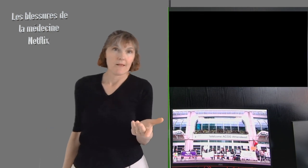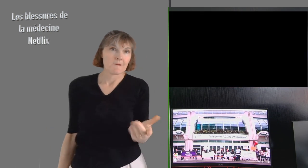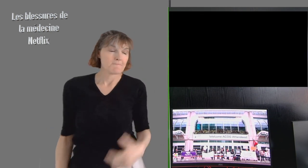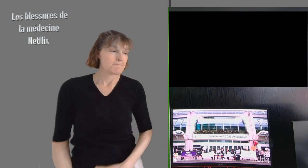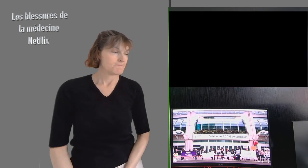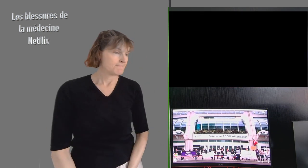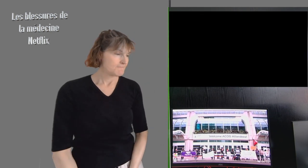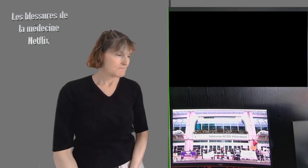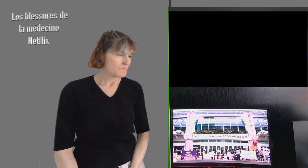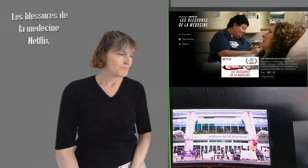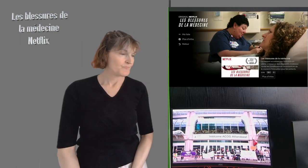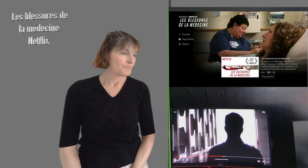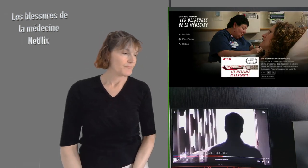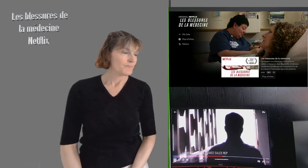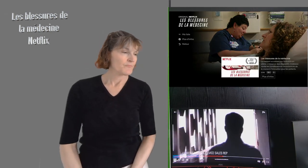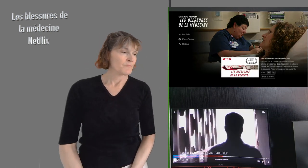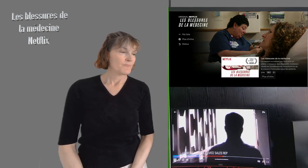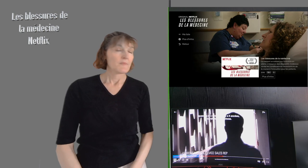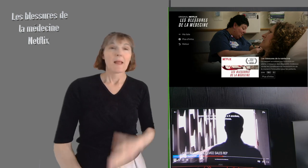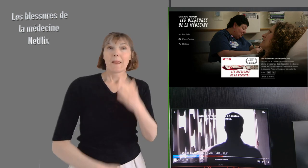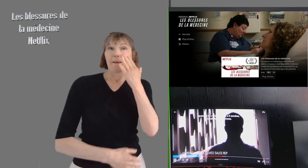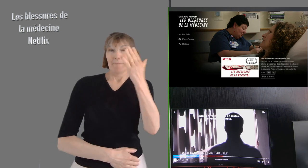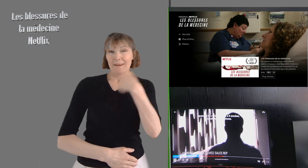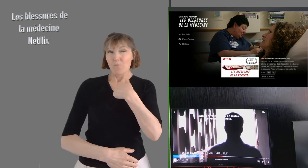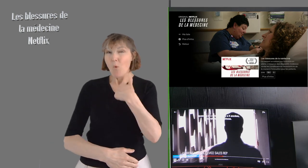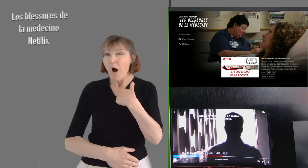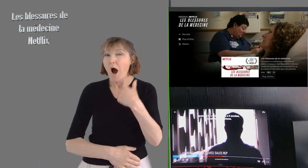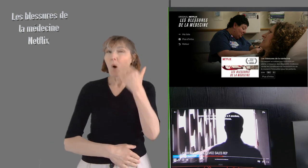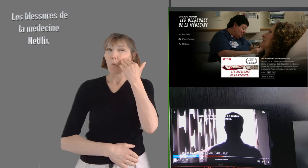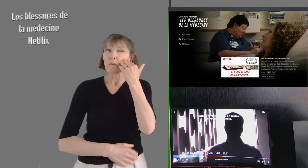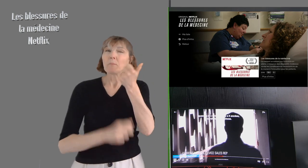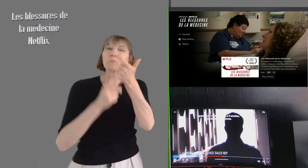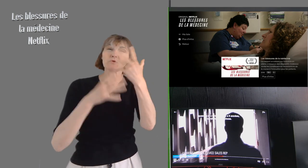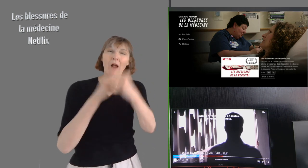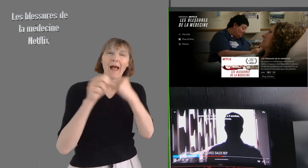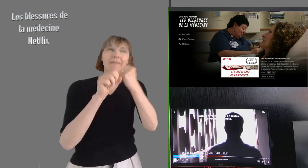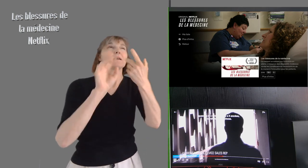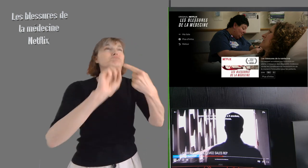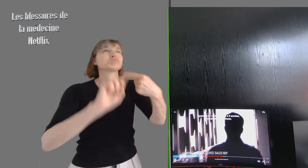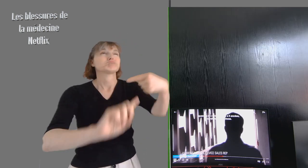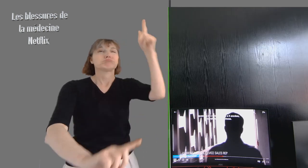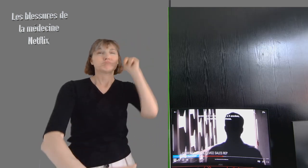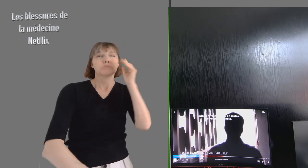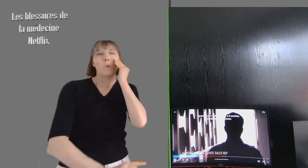Si j'avais connu la réalité du milieu il y a X années quand j'ai commencé, j'aurais fait autre chose.